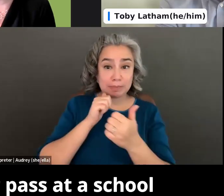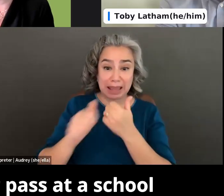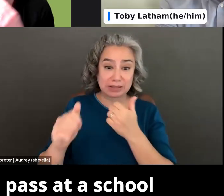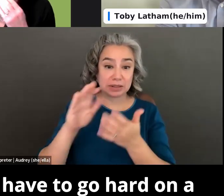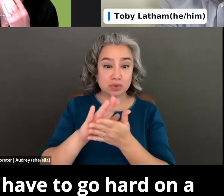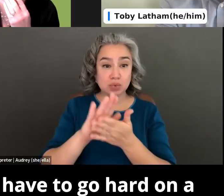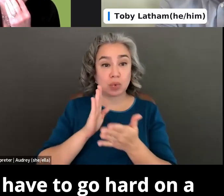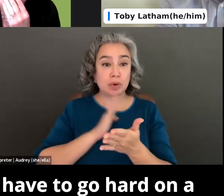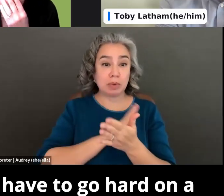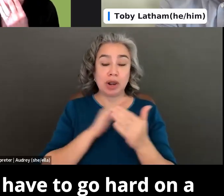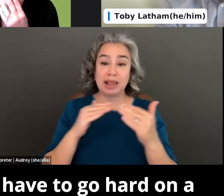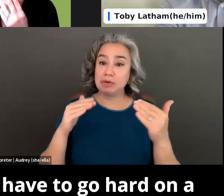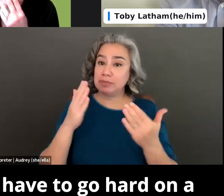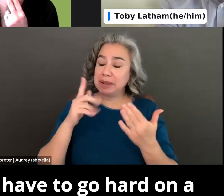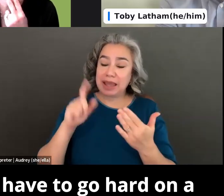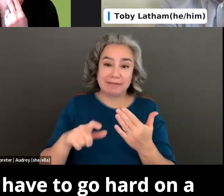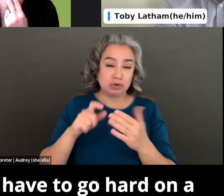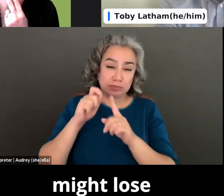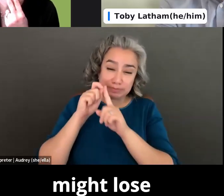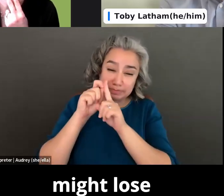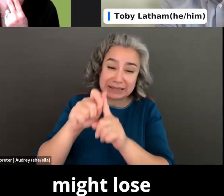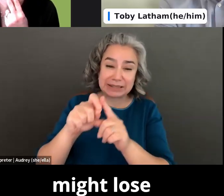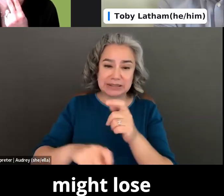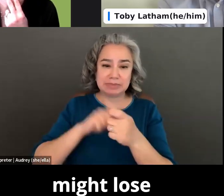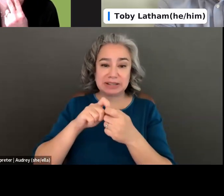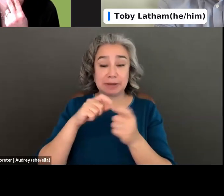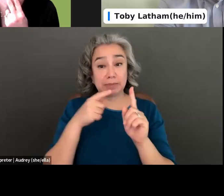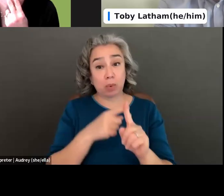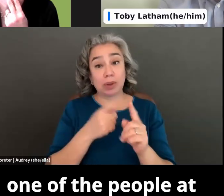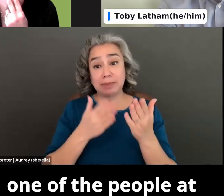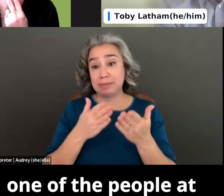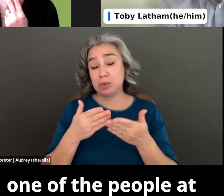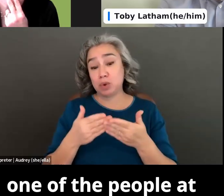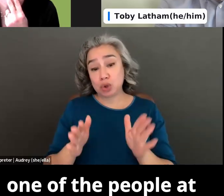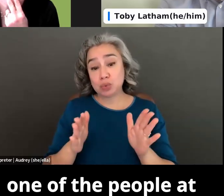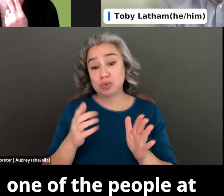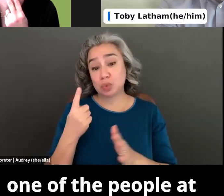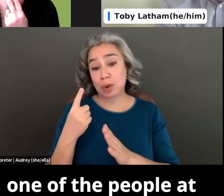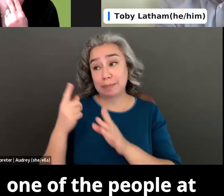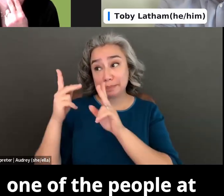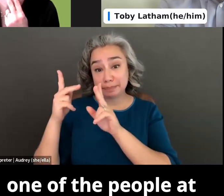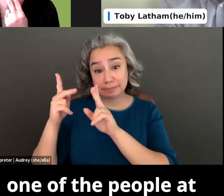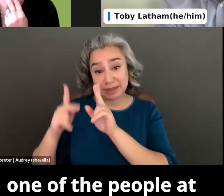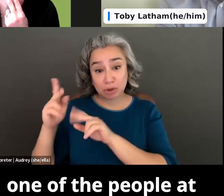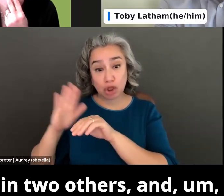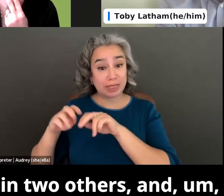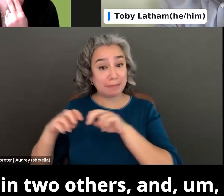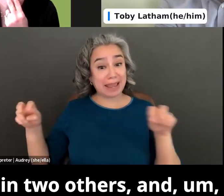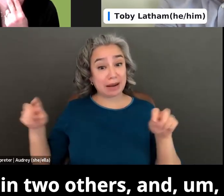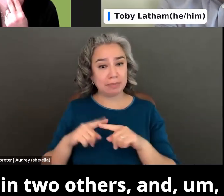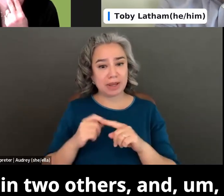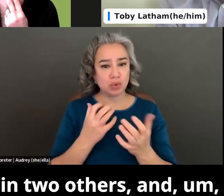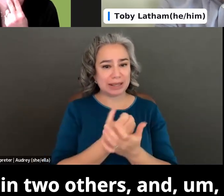board level. So you might have to go hard on a particular point that might lose one of the people at the panel, but